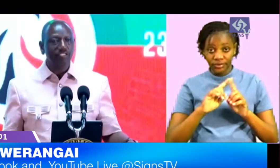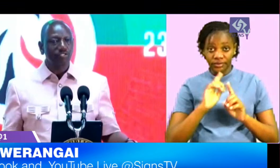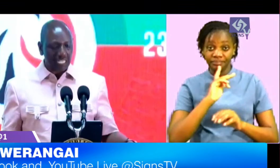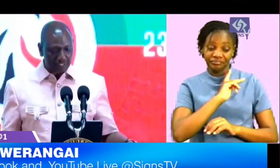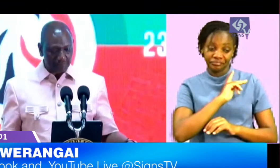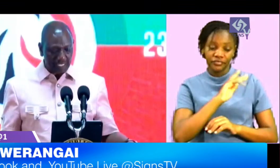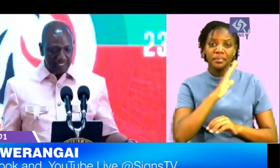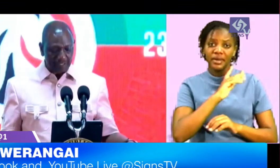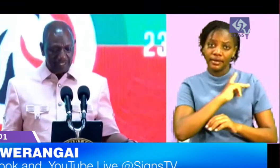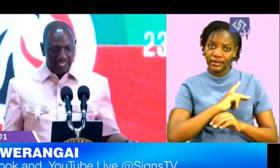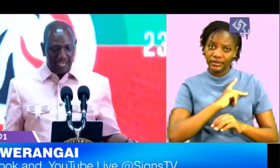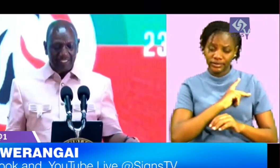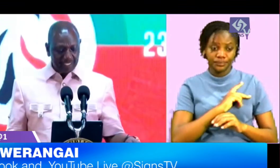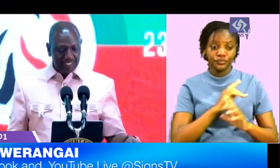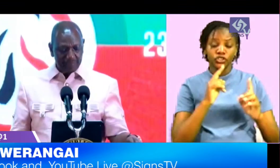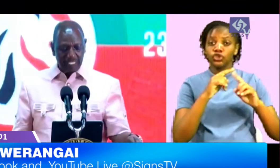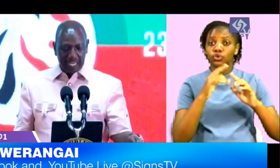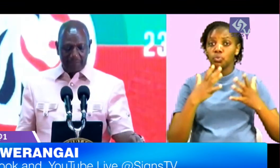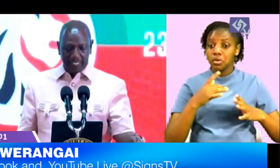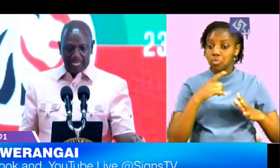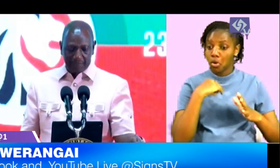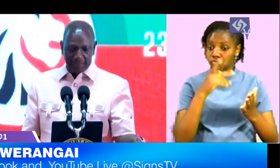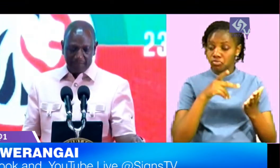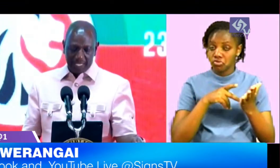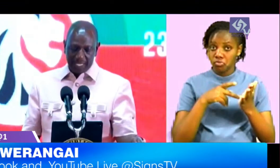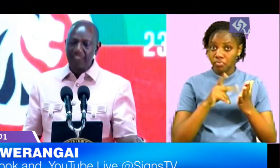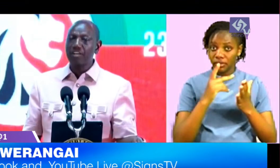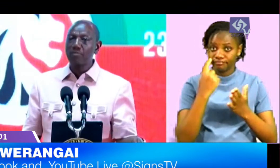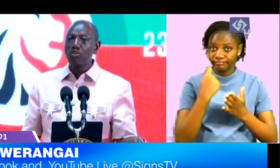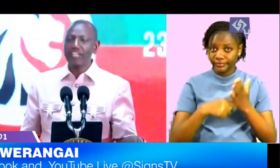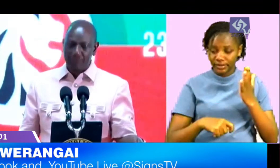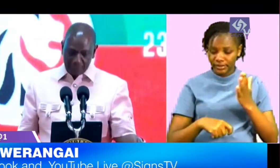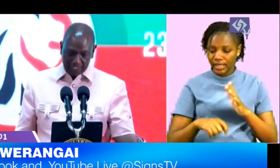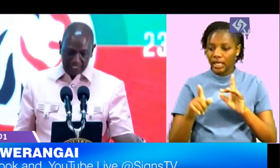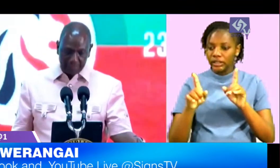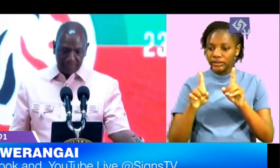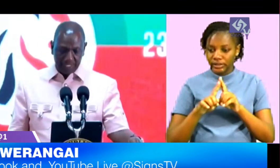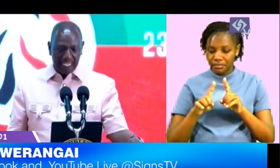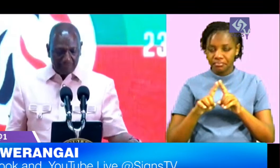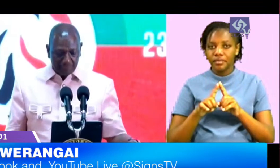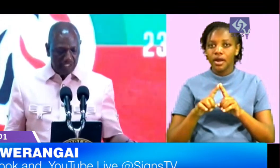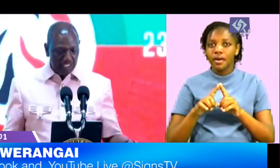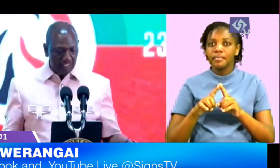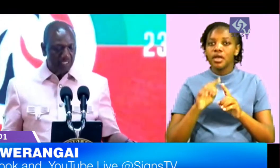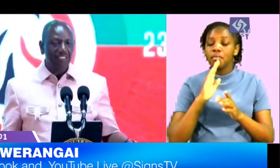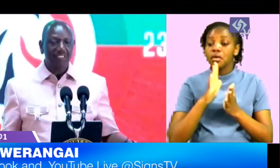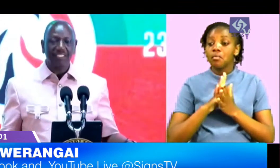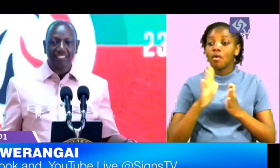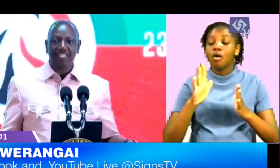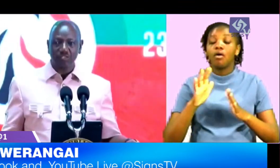to taxpayers, and at the same time become even more effective and efficient in tax